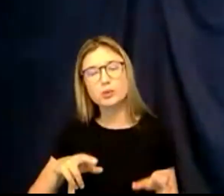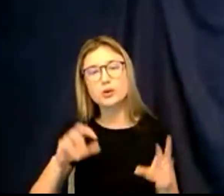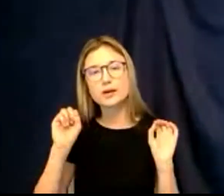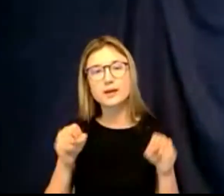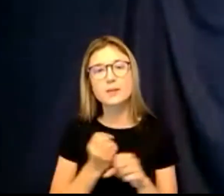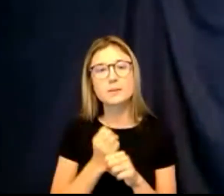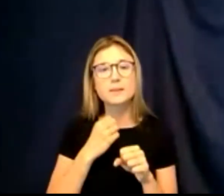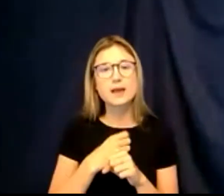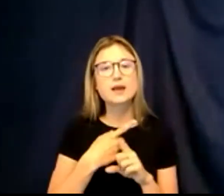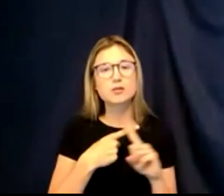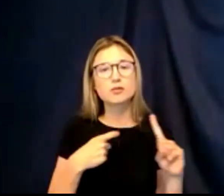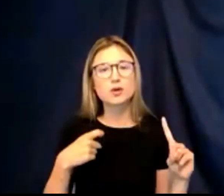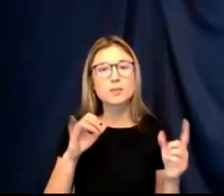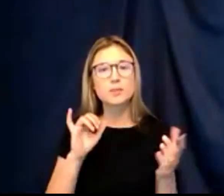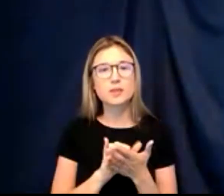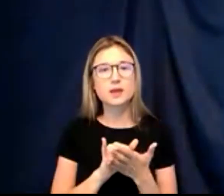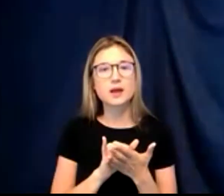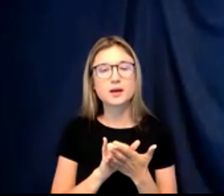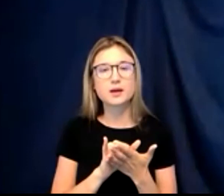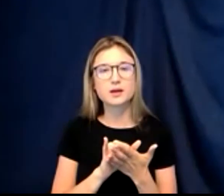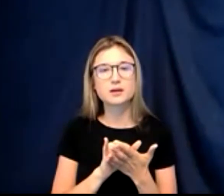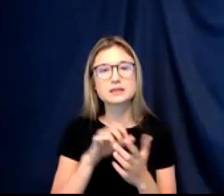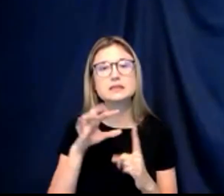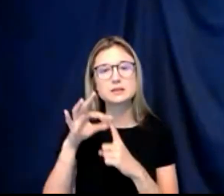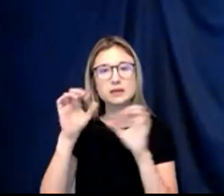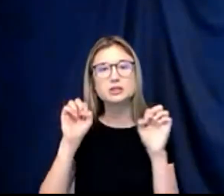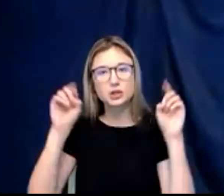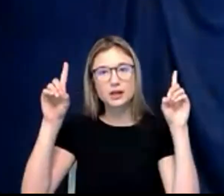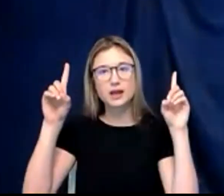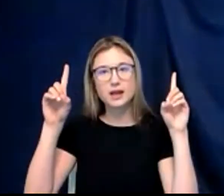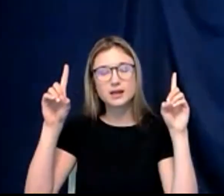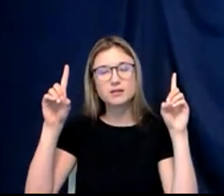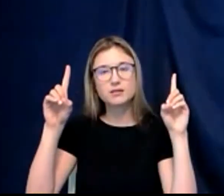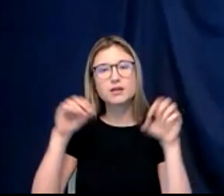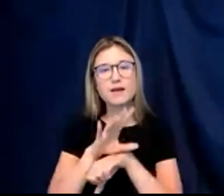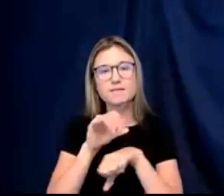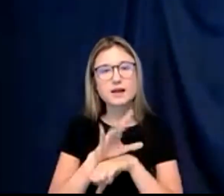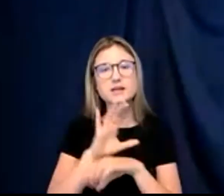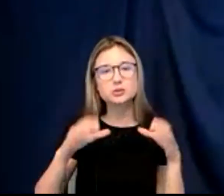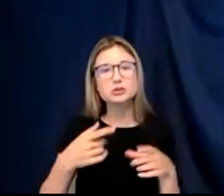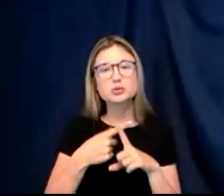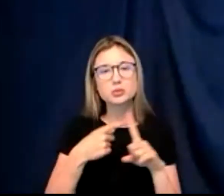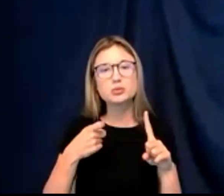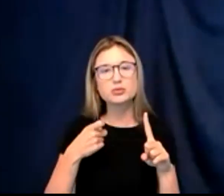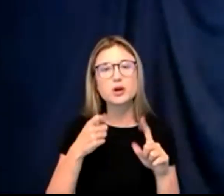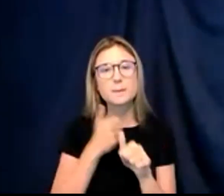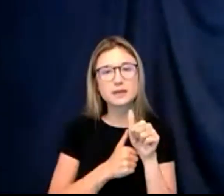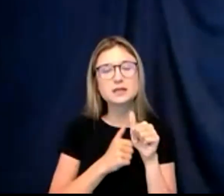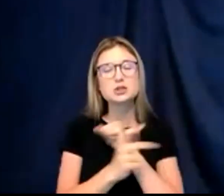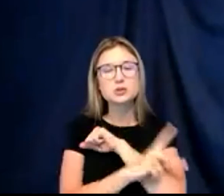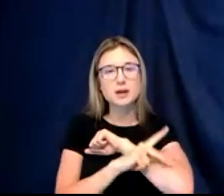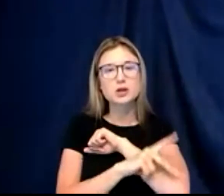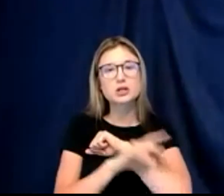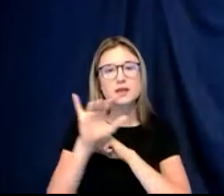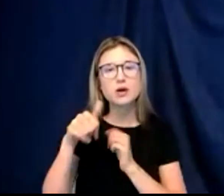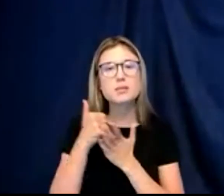to come out of that special ed advisory group from each parish. That would be real helpful to understand